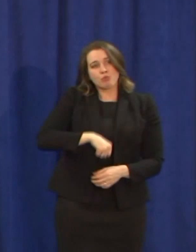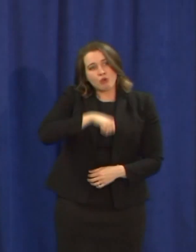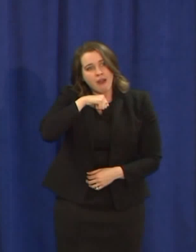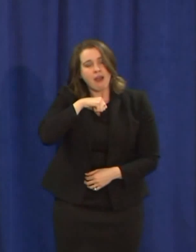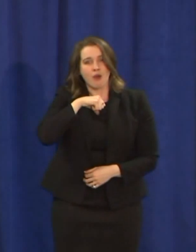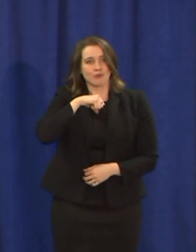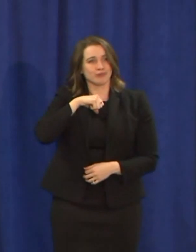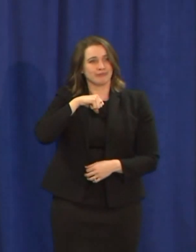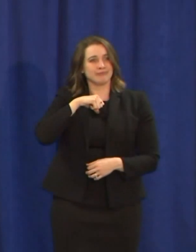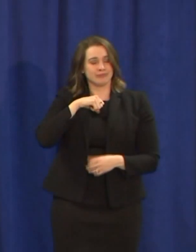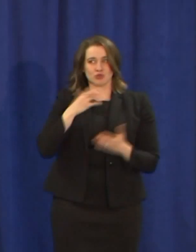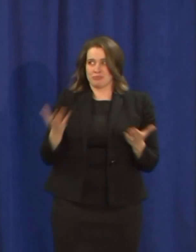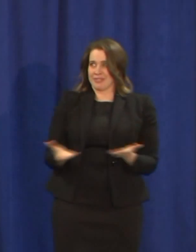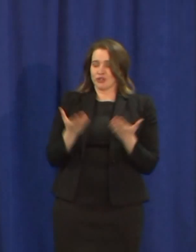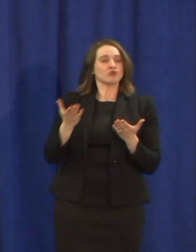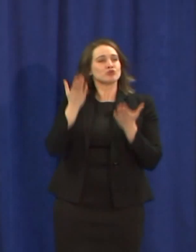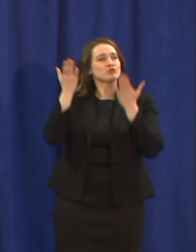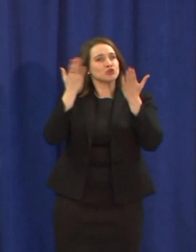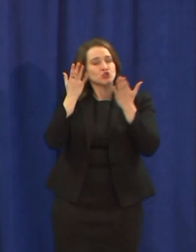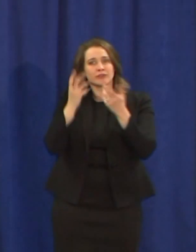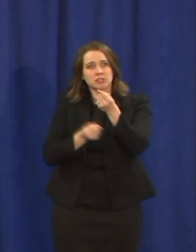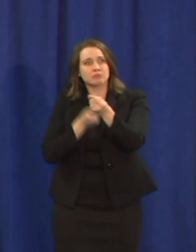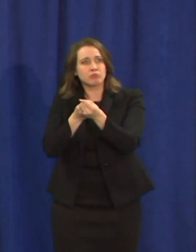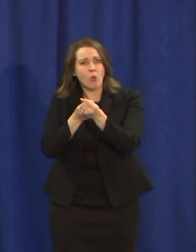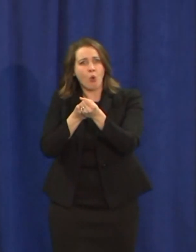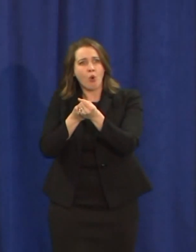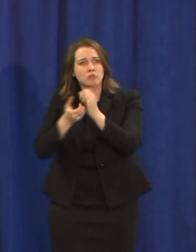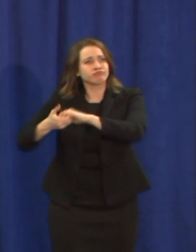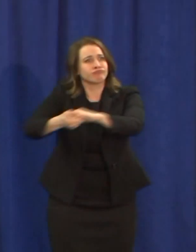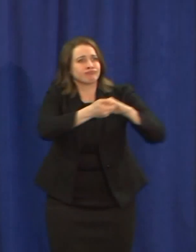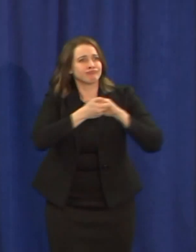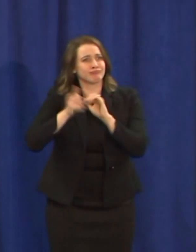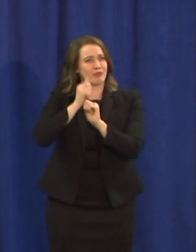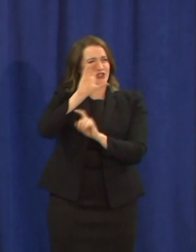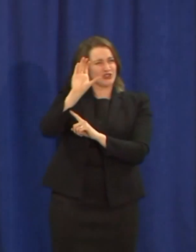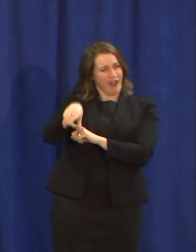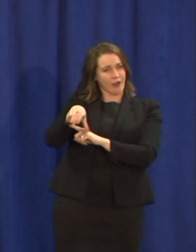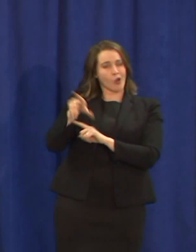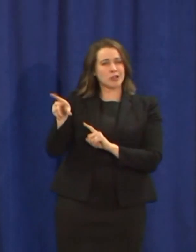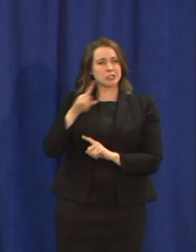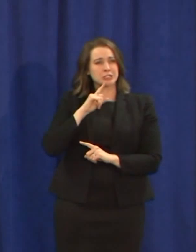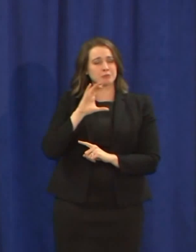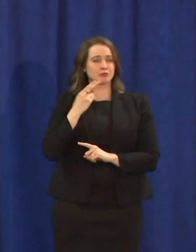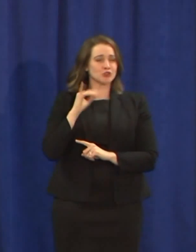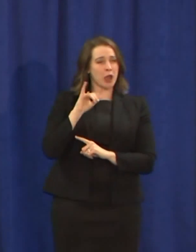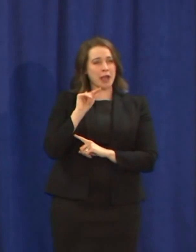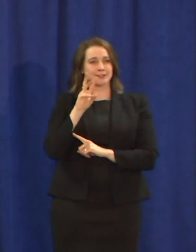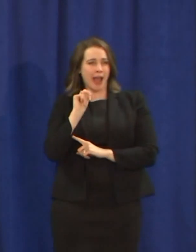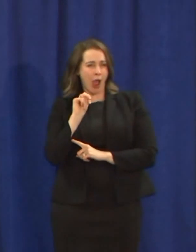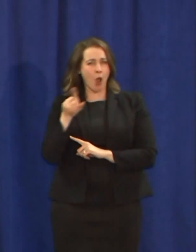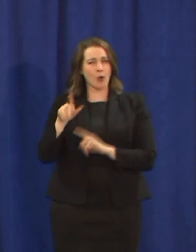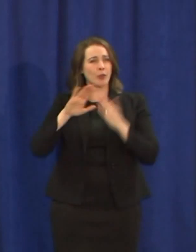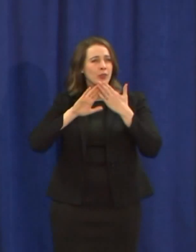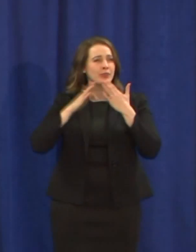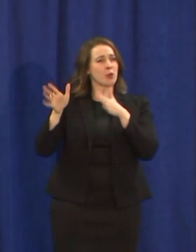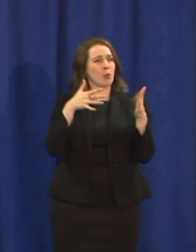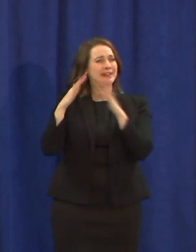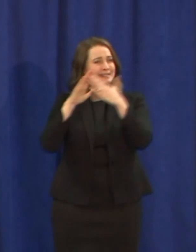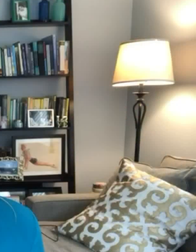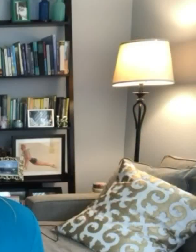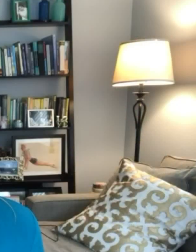the great city of Chicago, Chi-Town, that windy city.